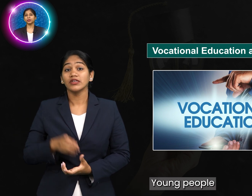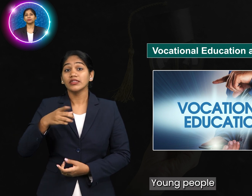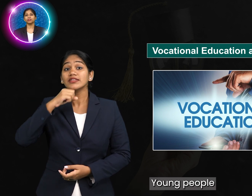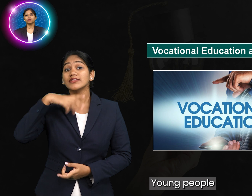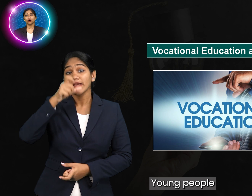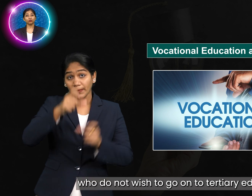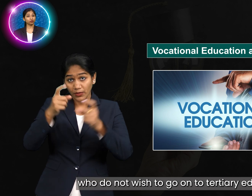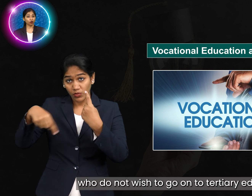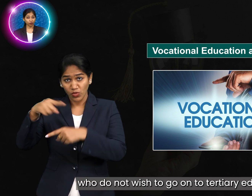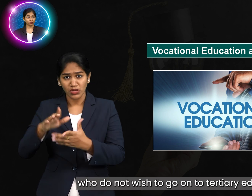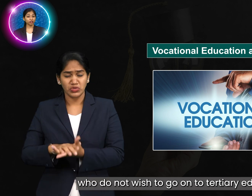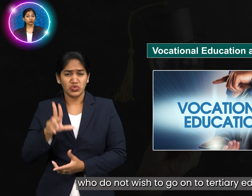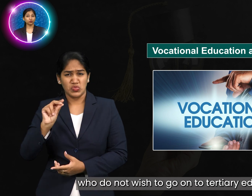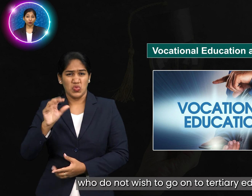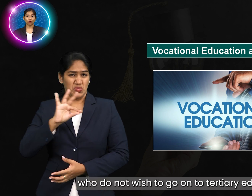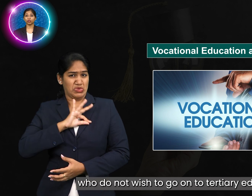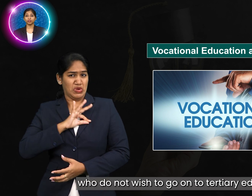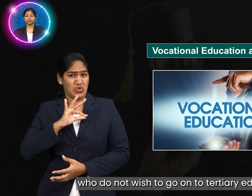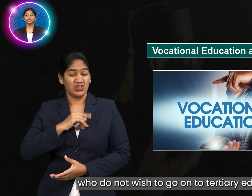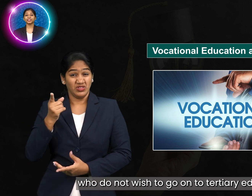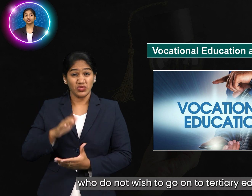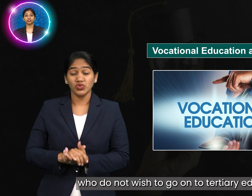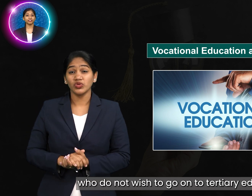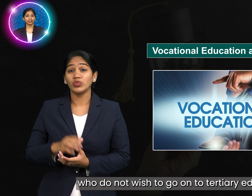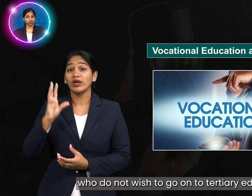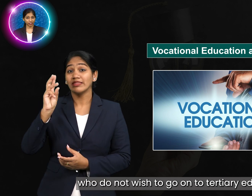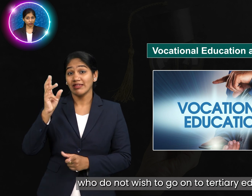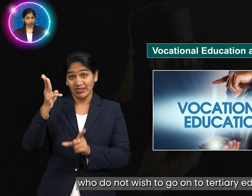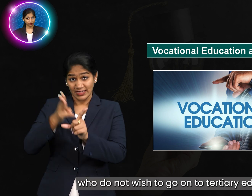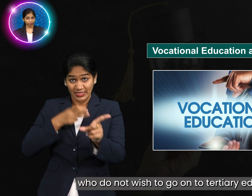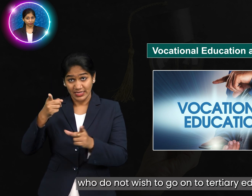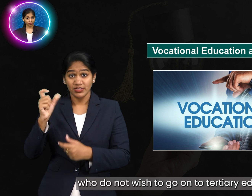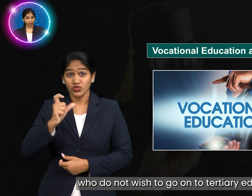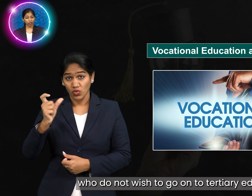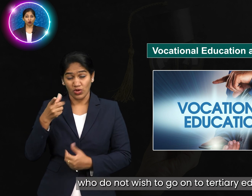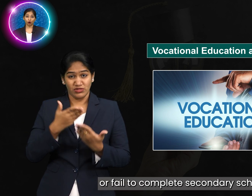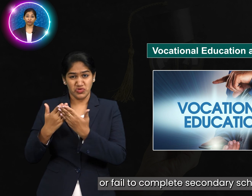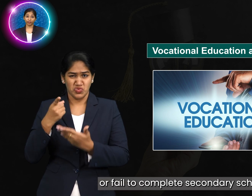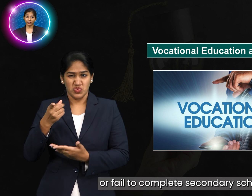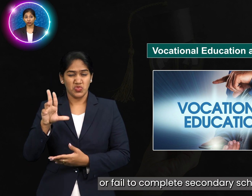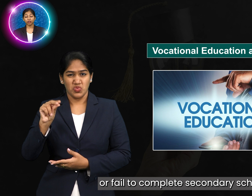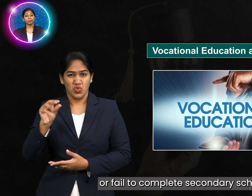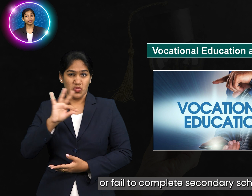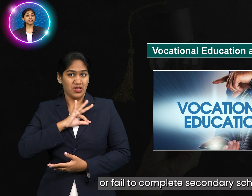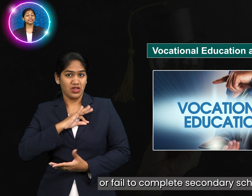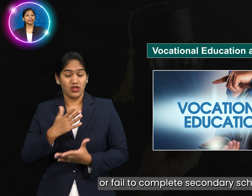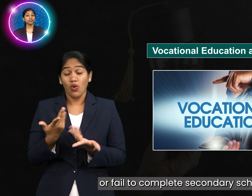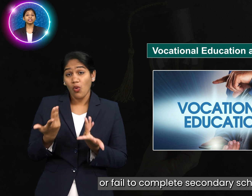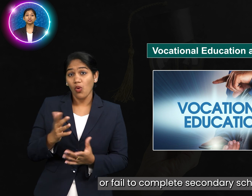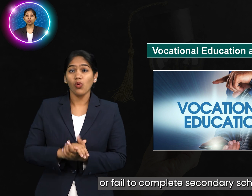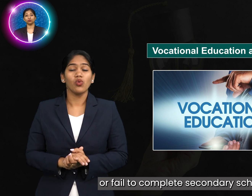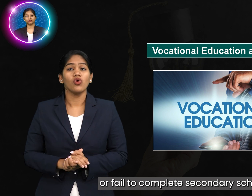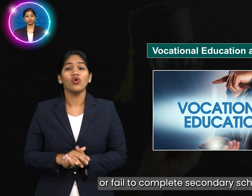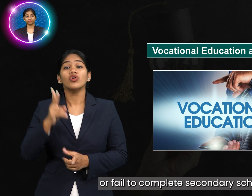Young people who do not wish to go on the tertiary education or fail to complete